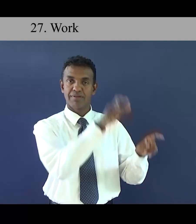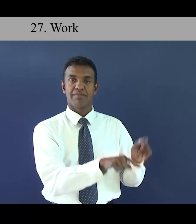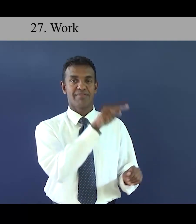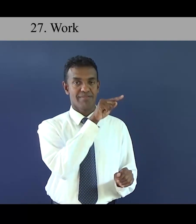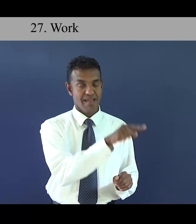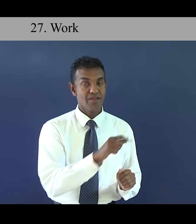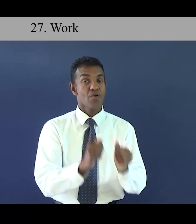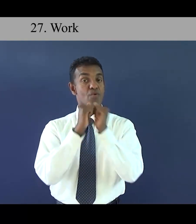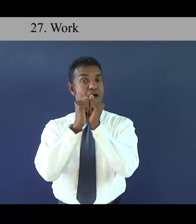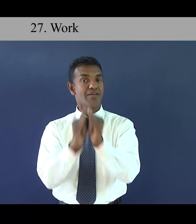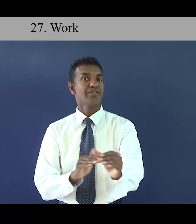training,